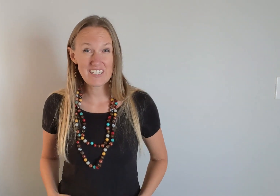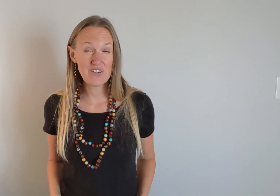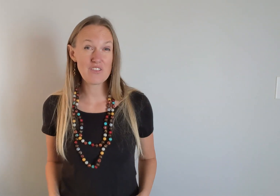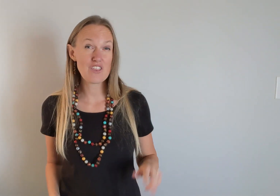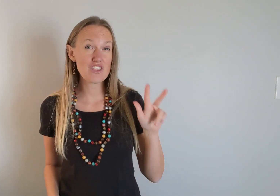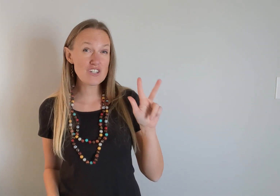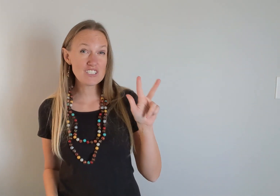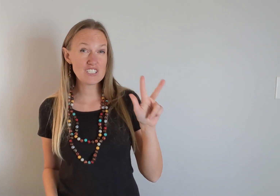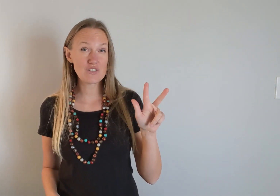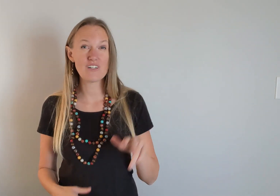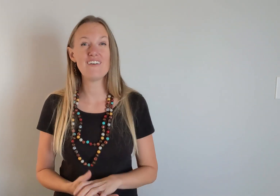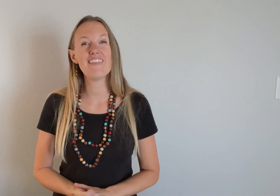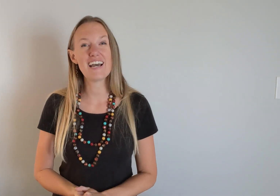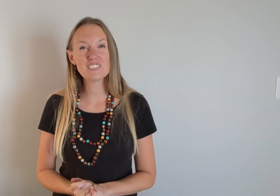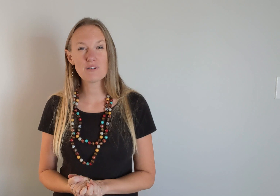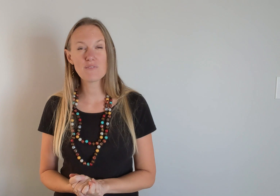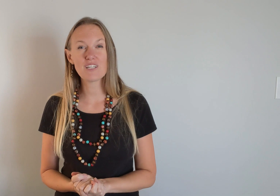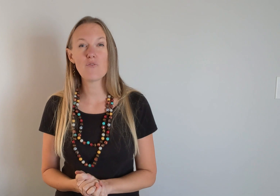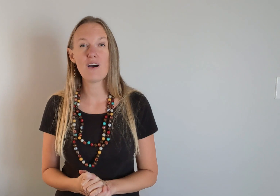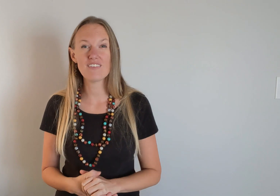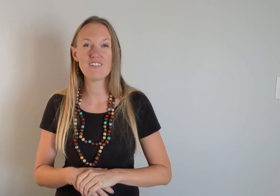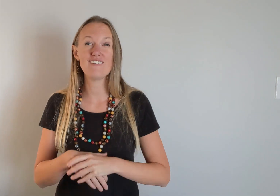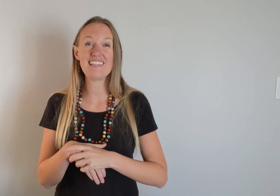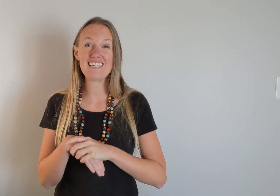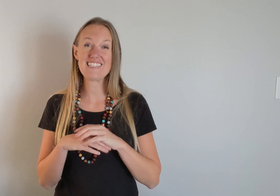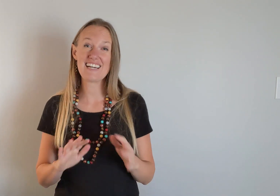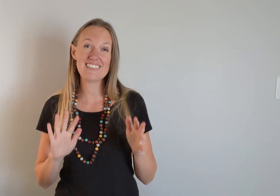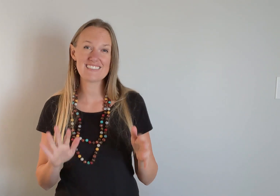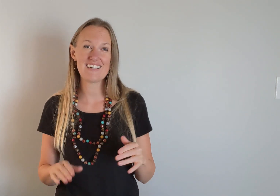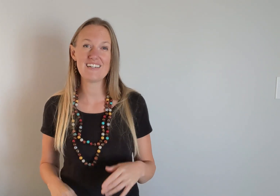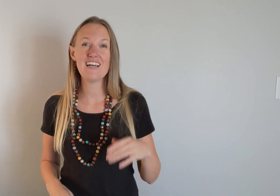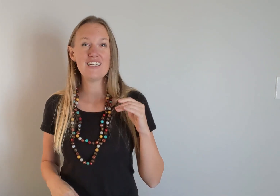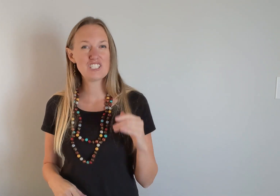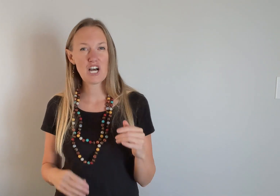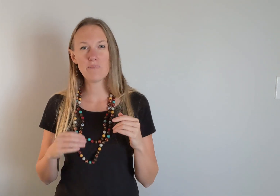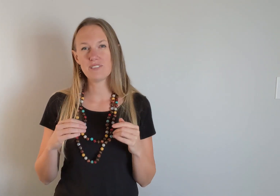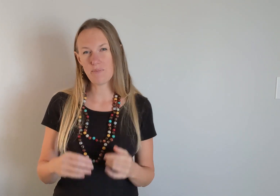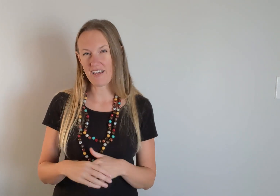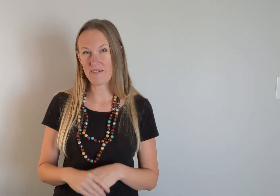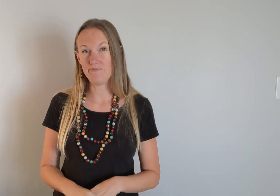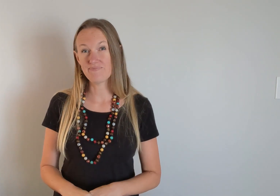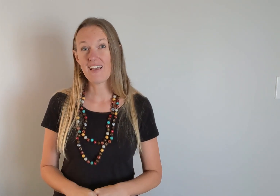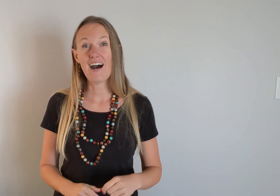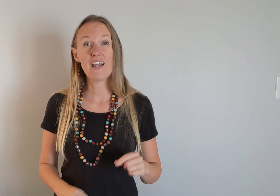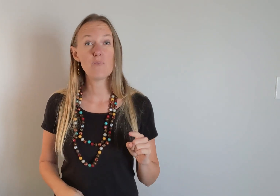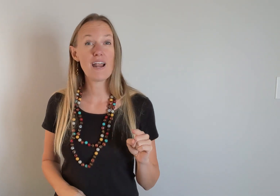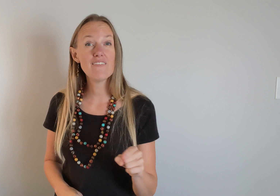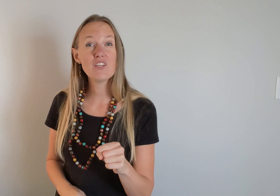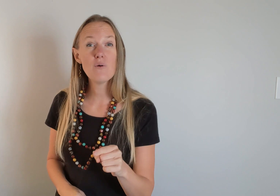video, the third tutorial. That's when we're going to walk through the entire song, top to bottom. I hope wherever you